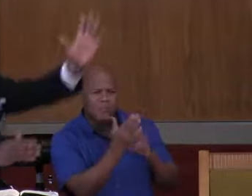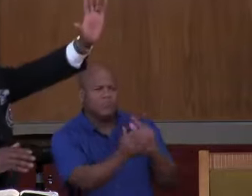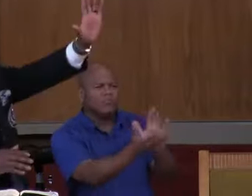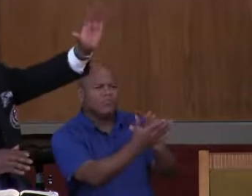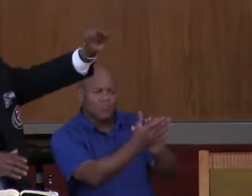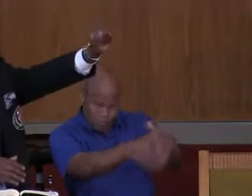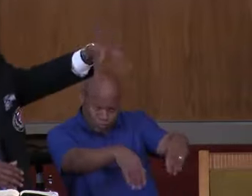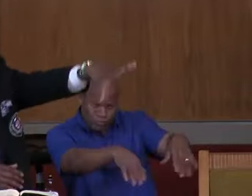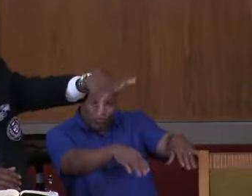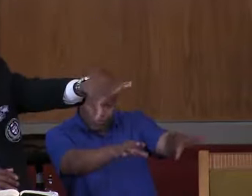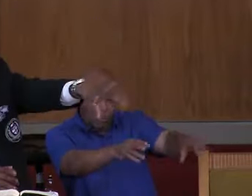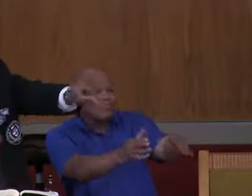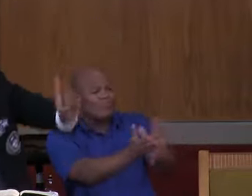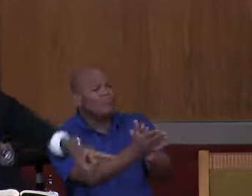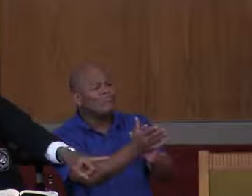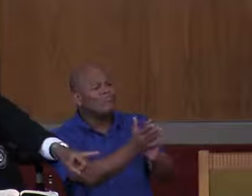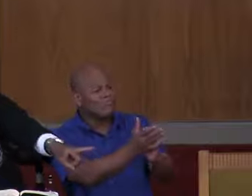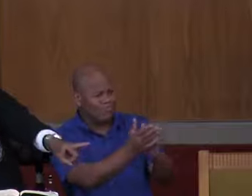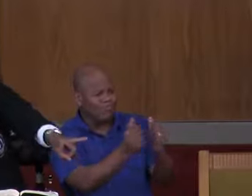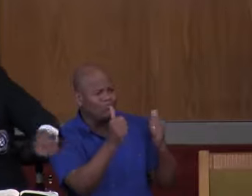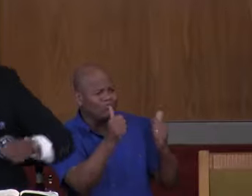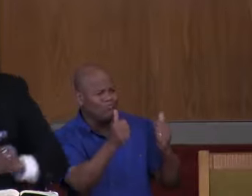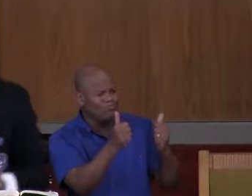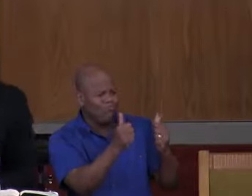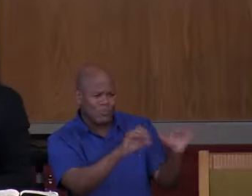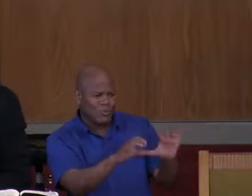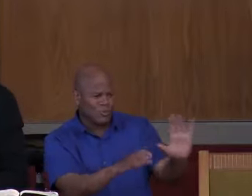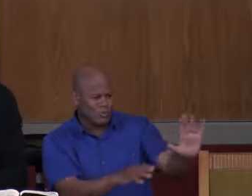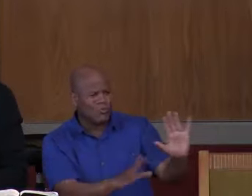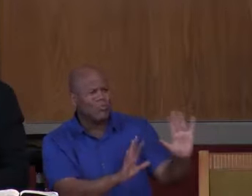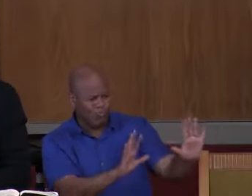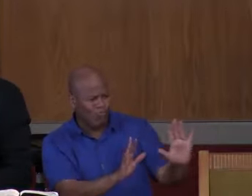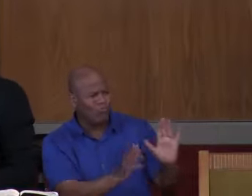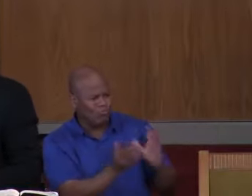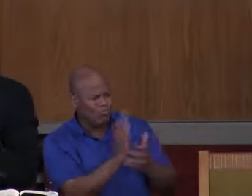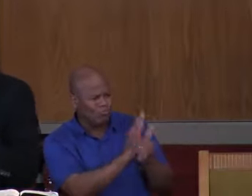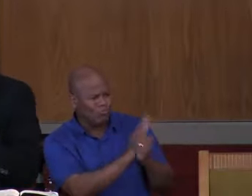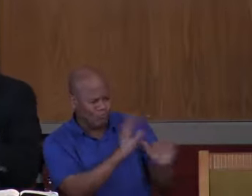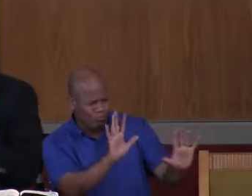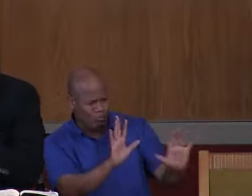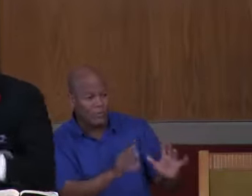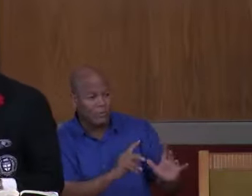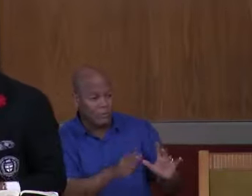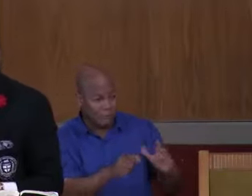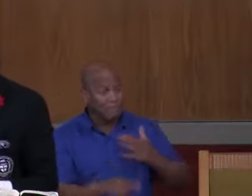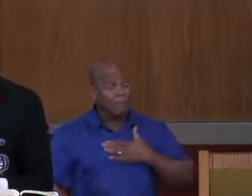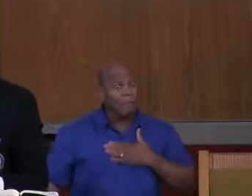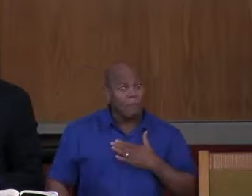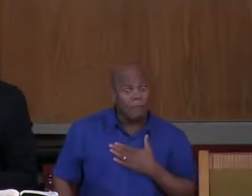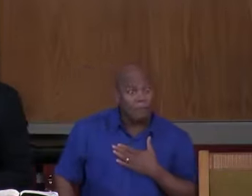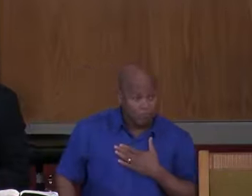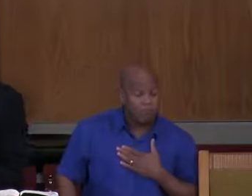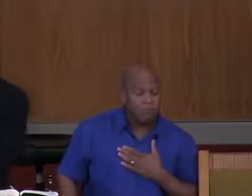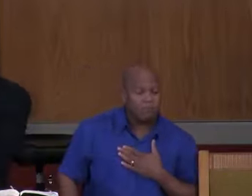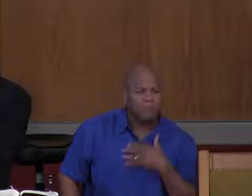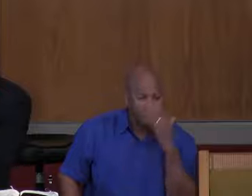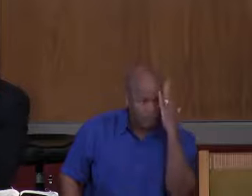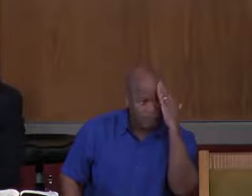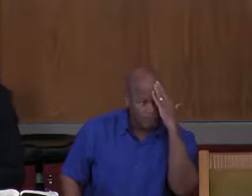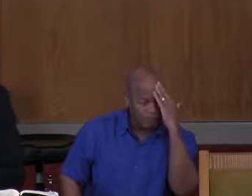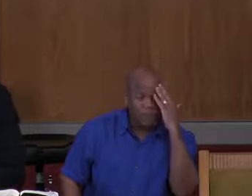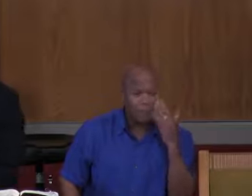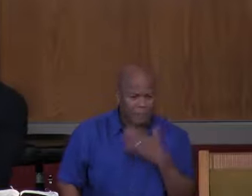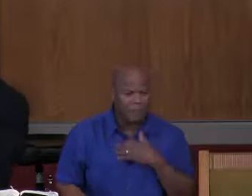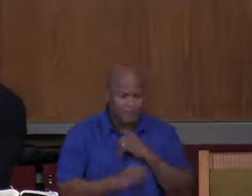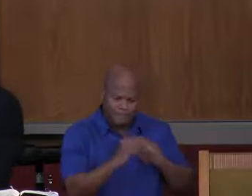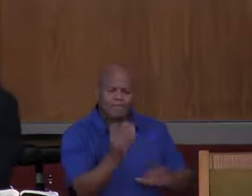Go ahead, girl. Do you, boo-boo. But I know mine. Some I need to climb.